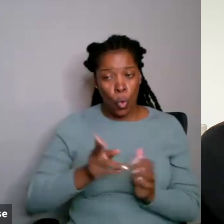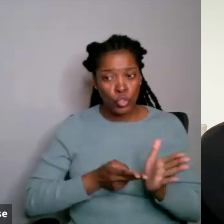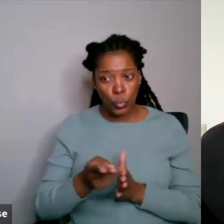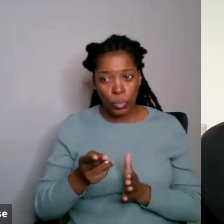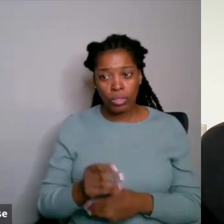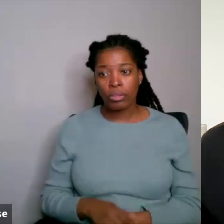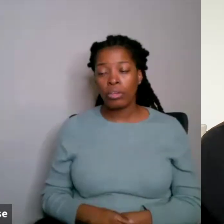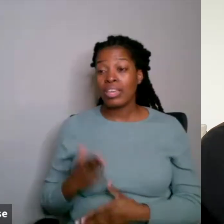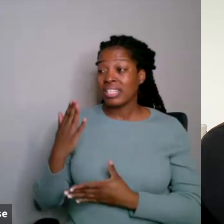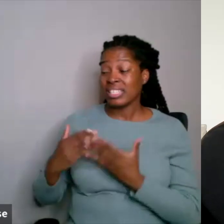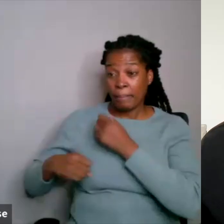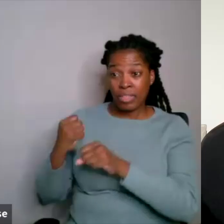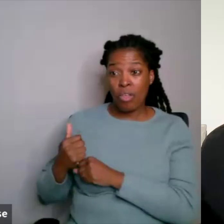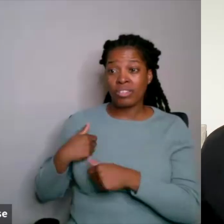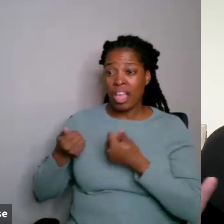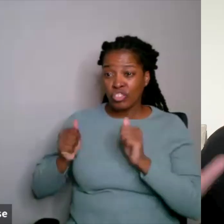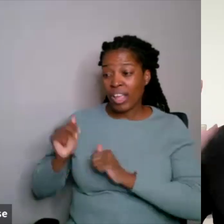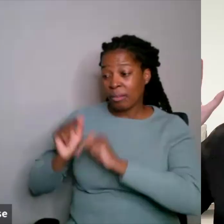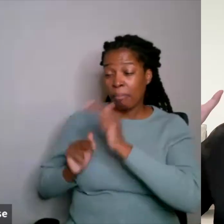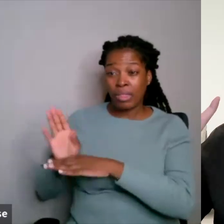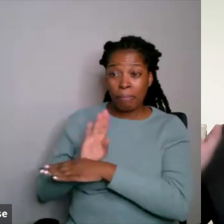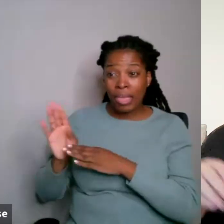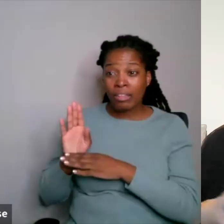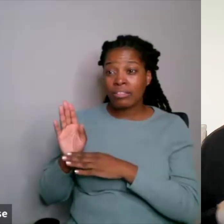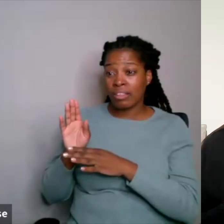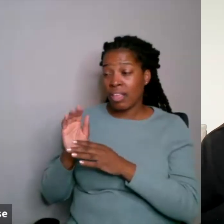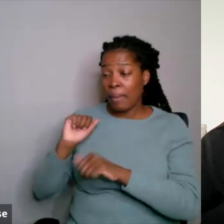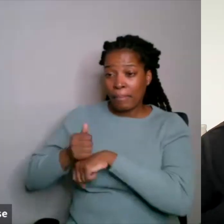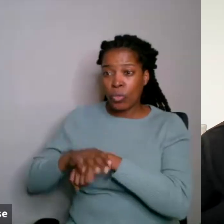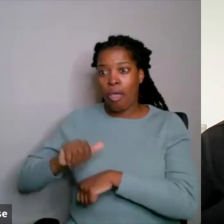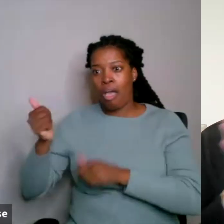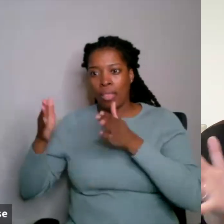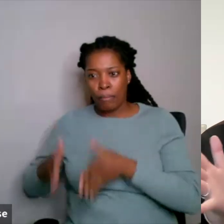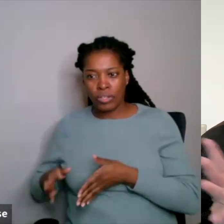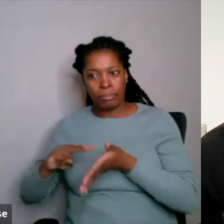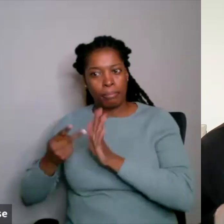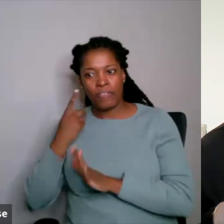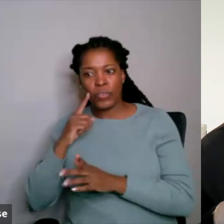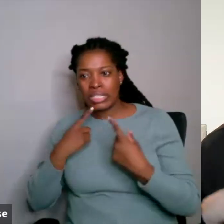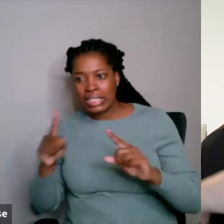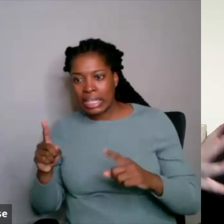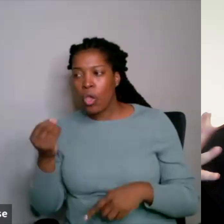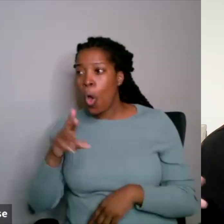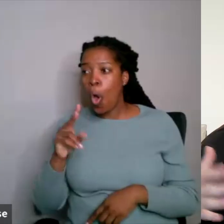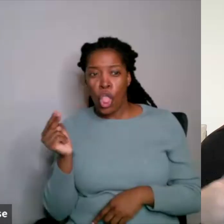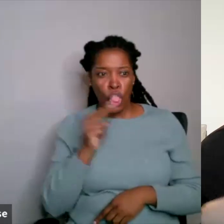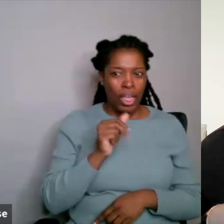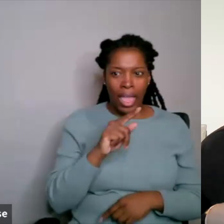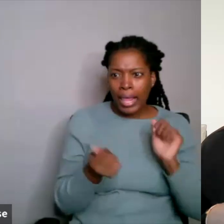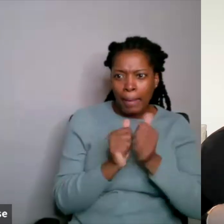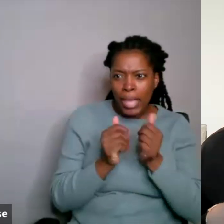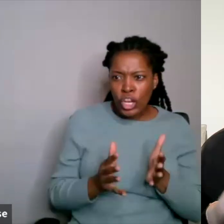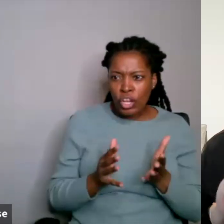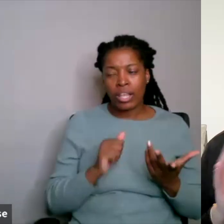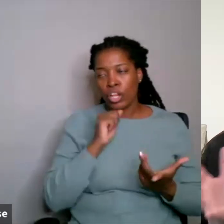based on someone else's definition of success or looking up competitors, which I don't really believe in competition anymore. There's just so much work